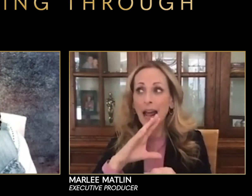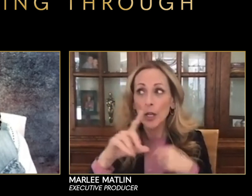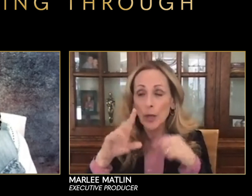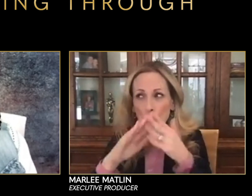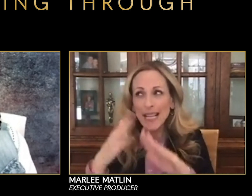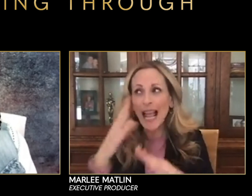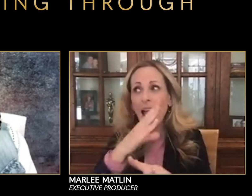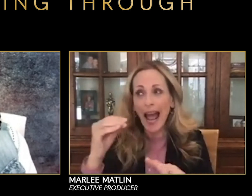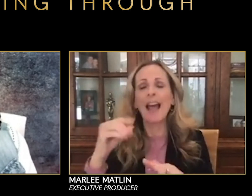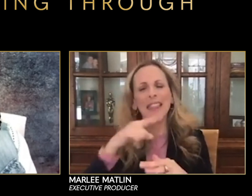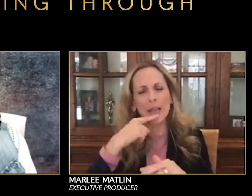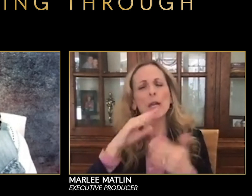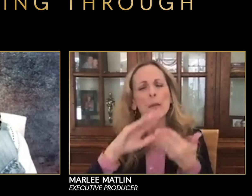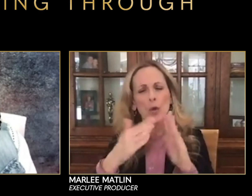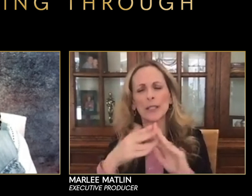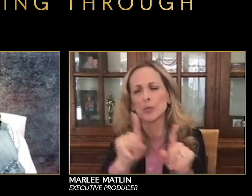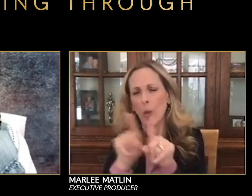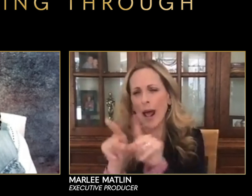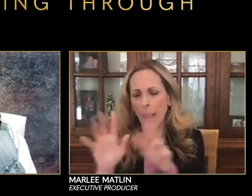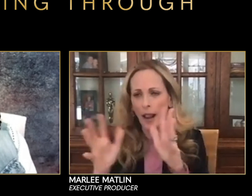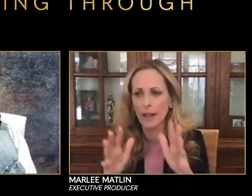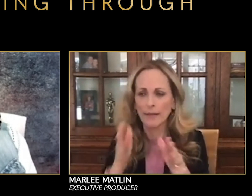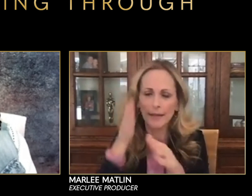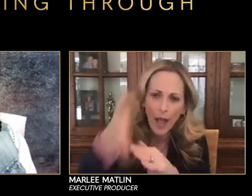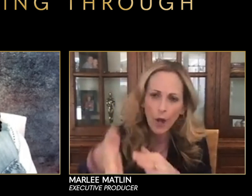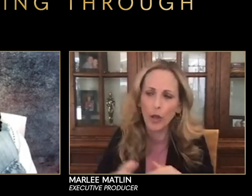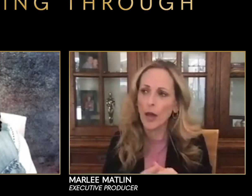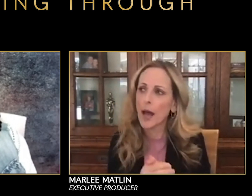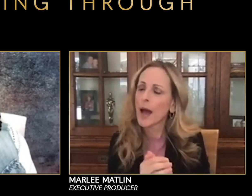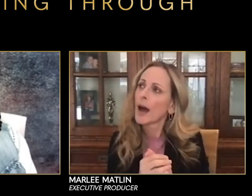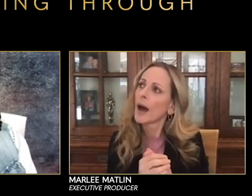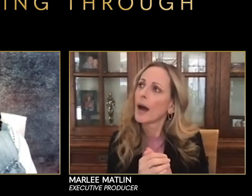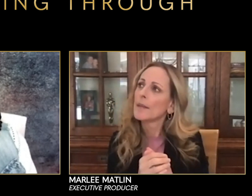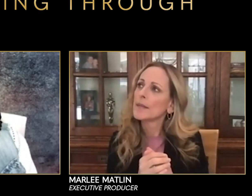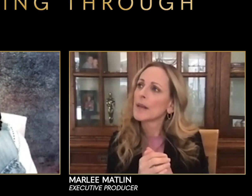community and well respected, both in the deaf and the hearing community as well.